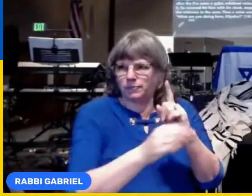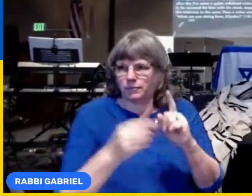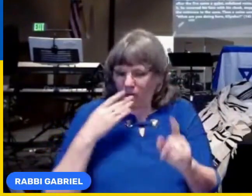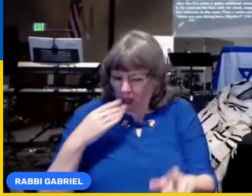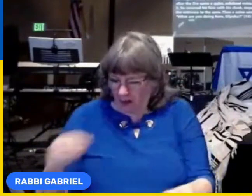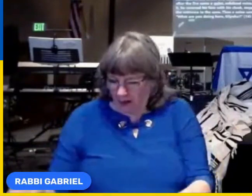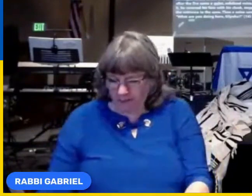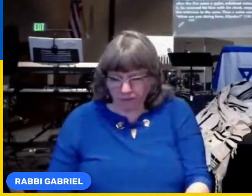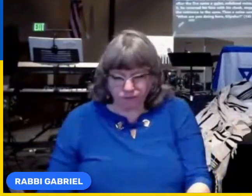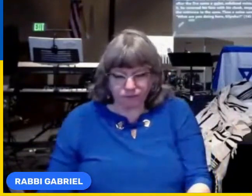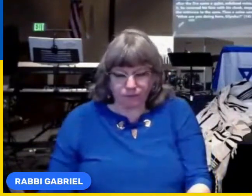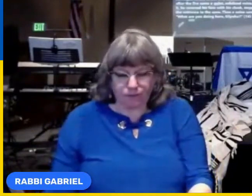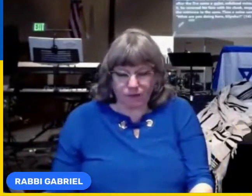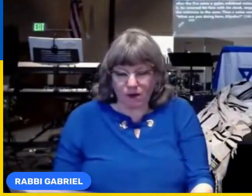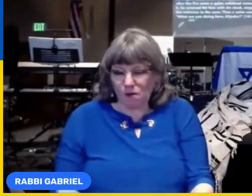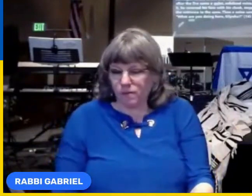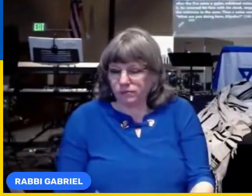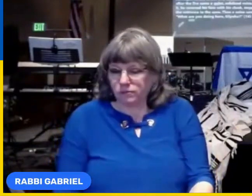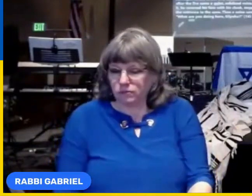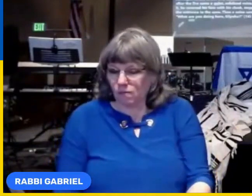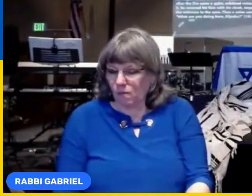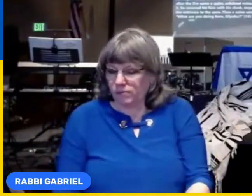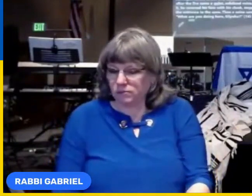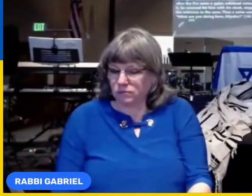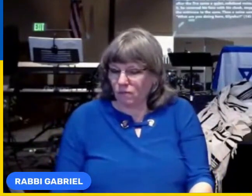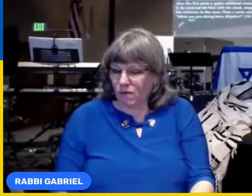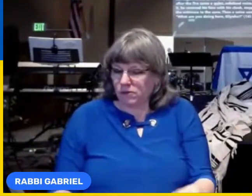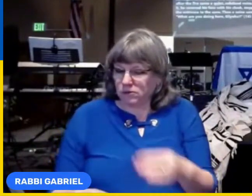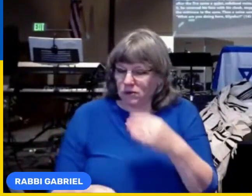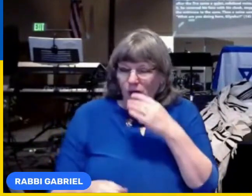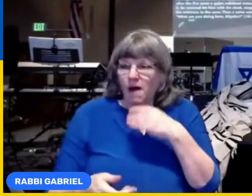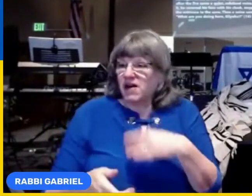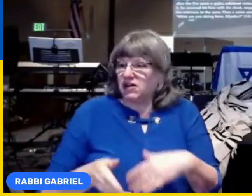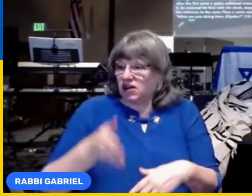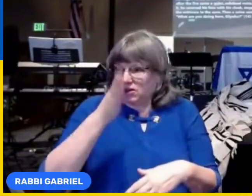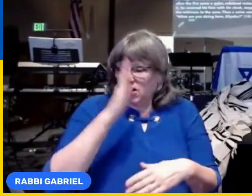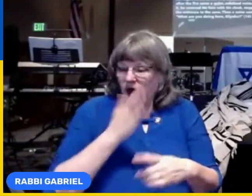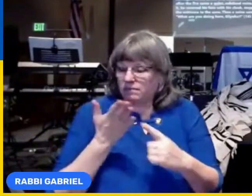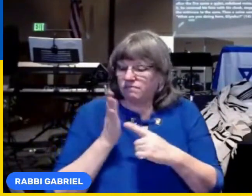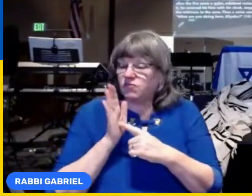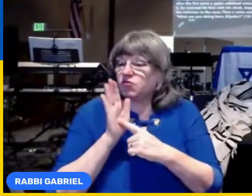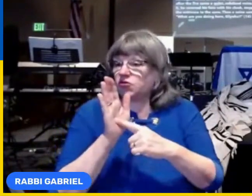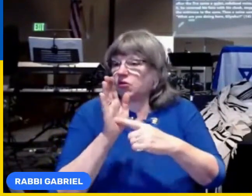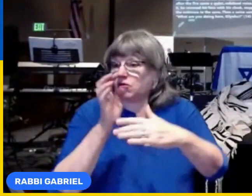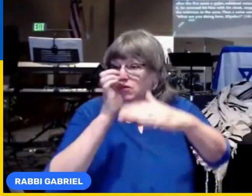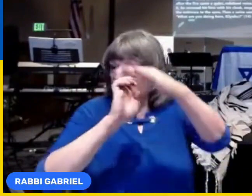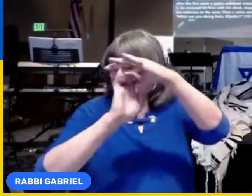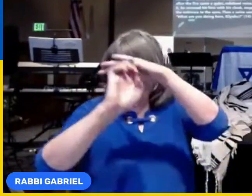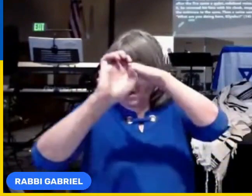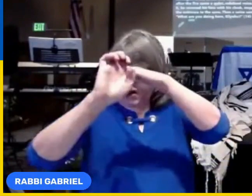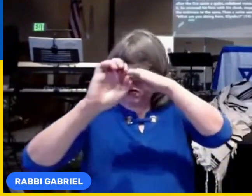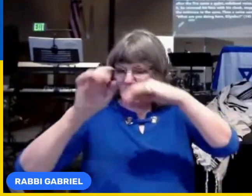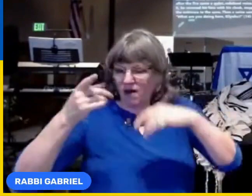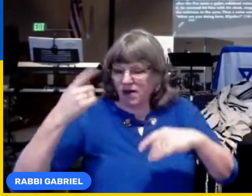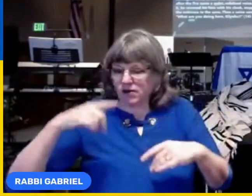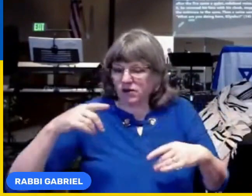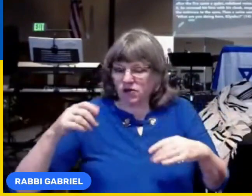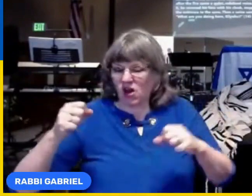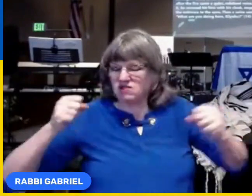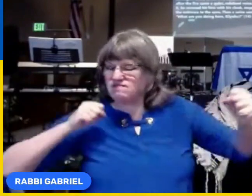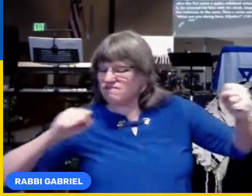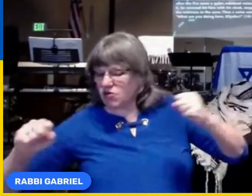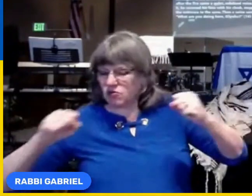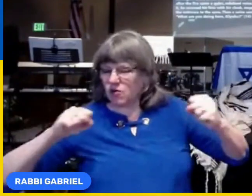And as he did with Moshe on the mountain, Hashem showed Elijah the earthquake, the wind,